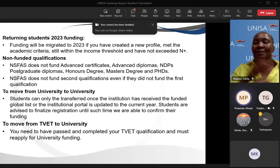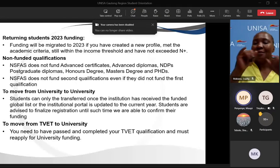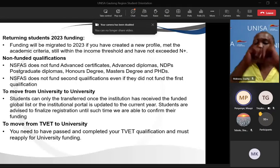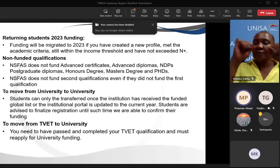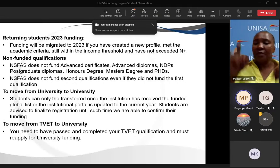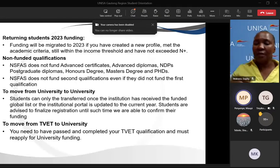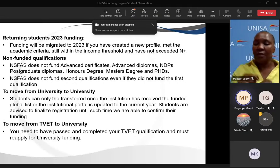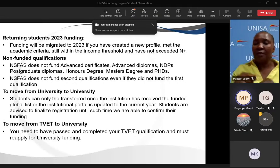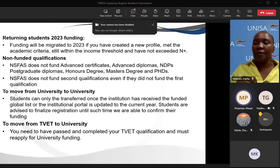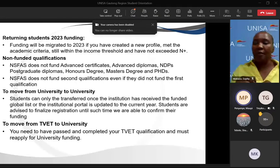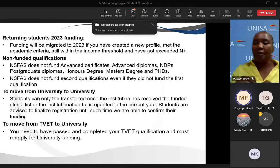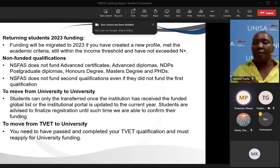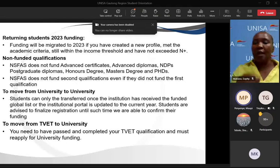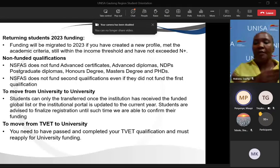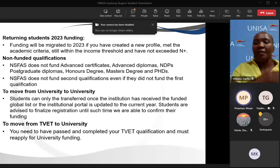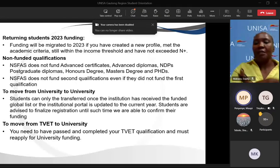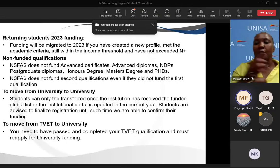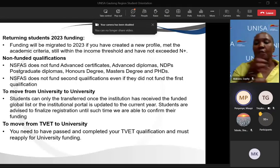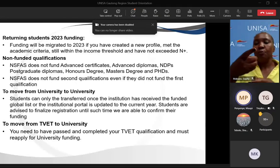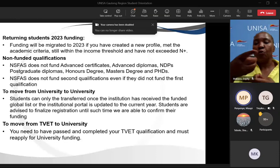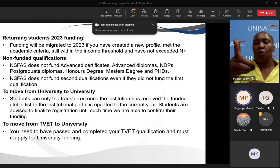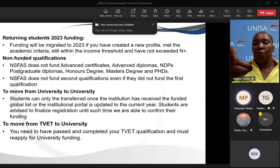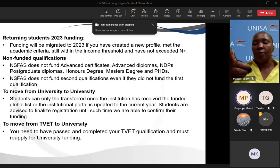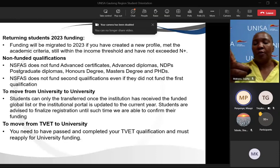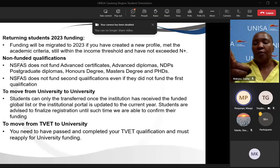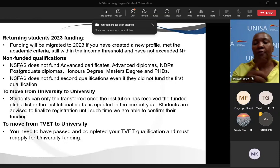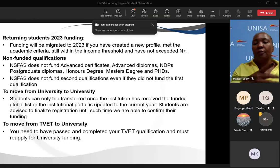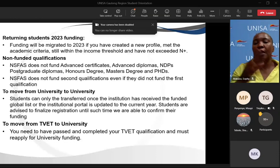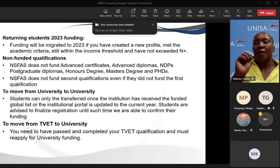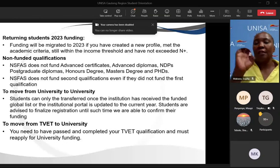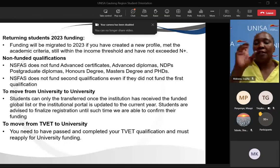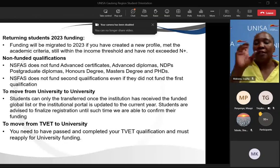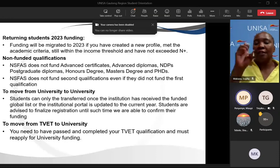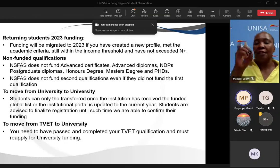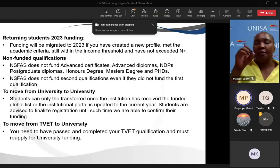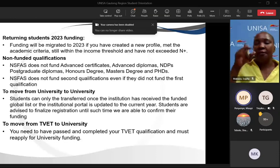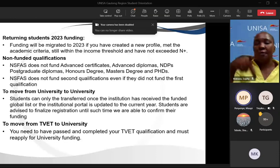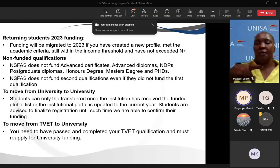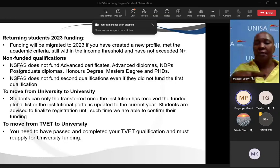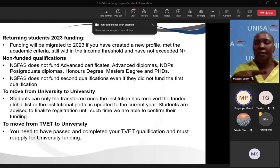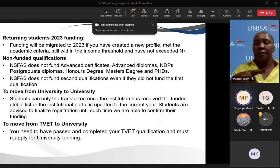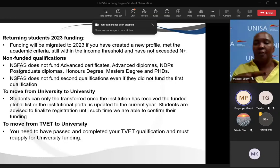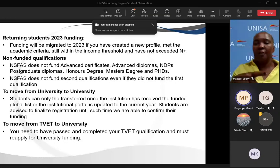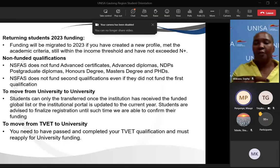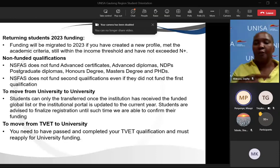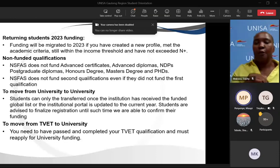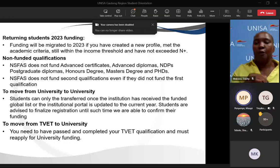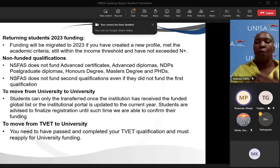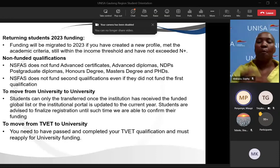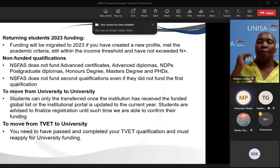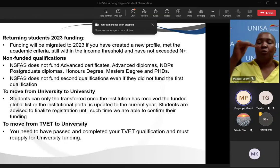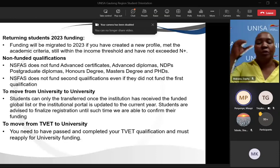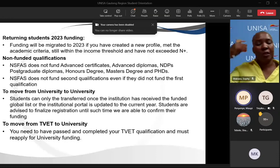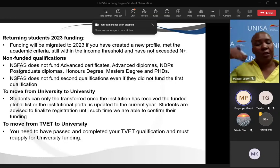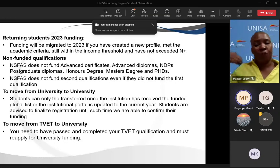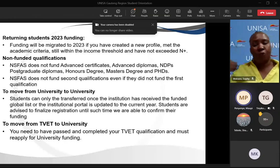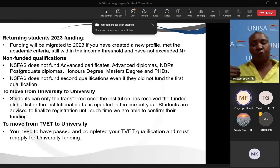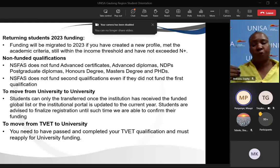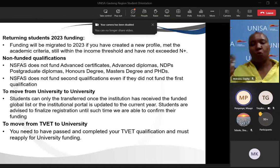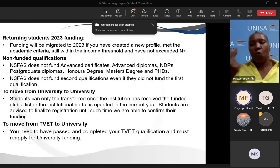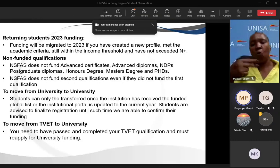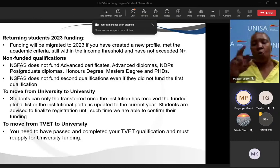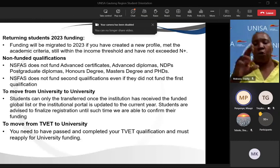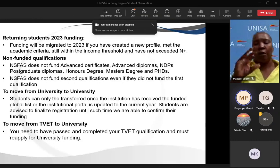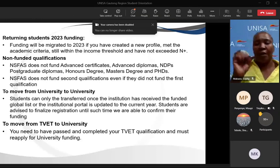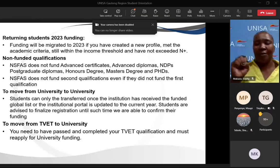Advanced diplomas and DPS postgraduate diplomas honors degrees Masters